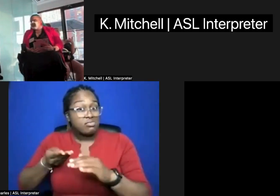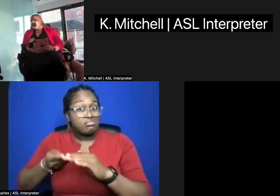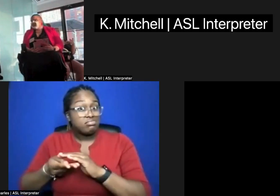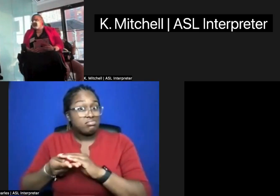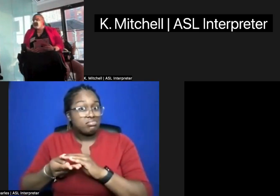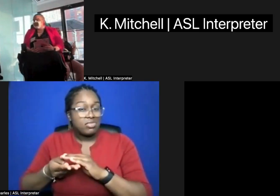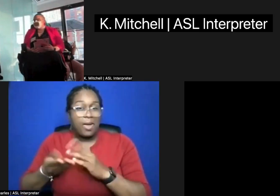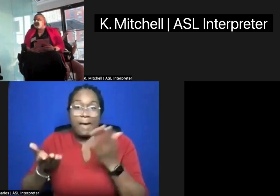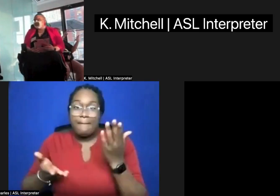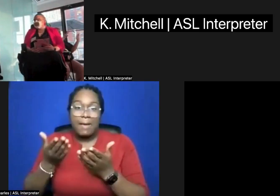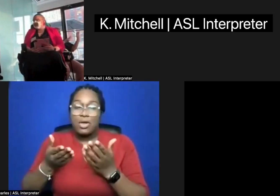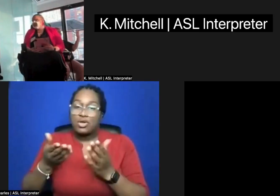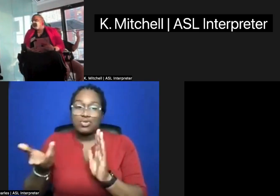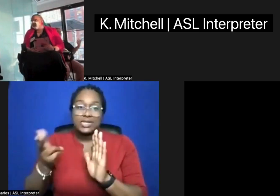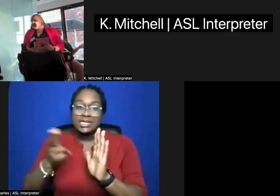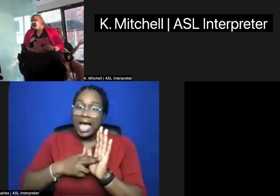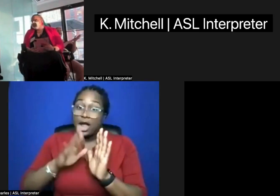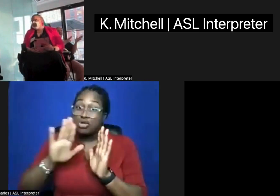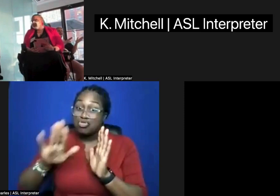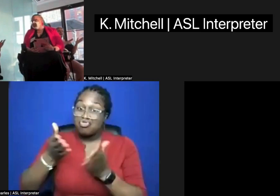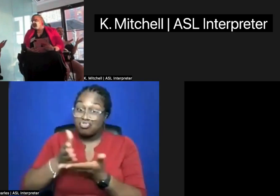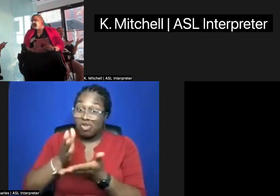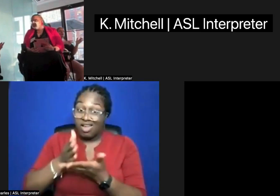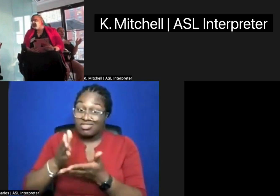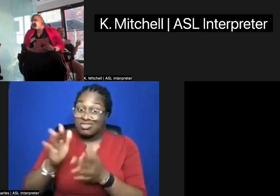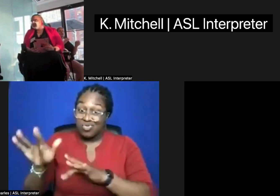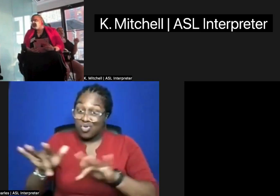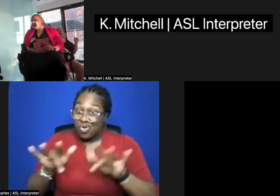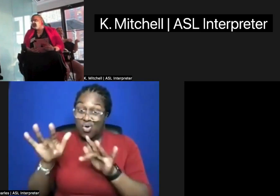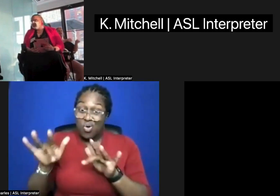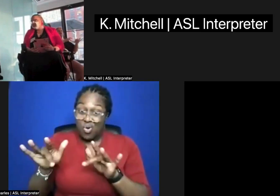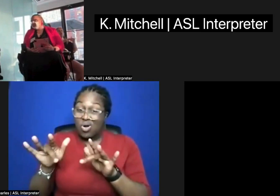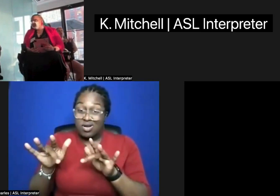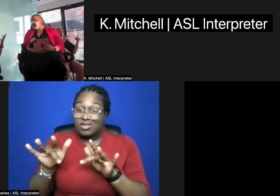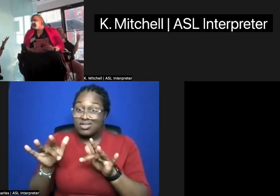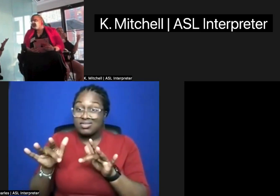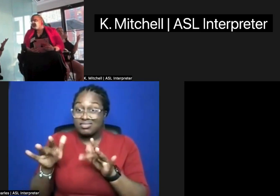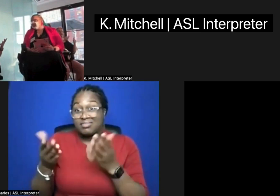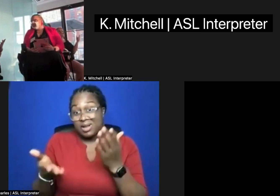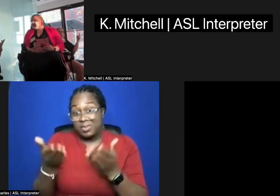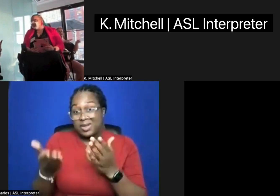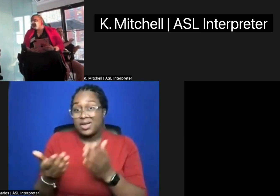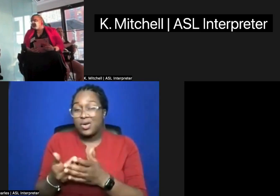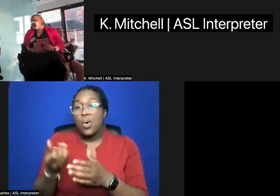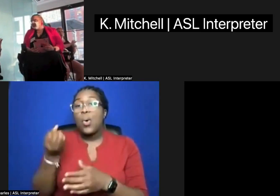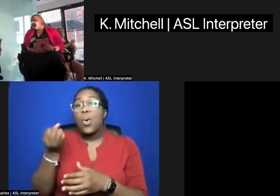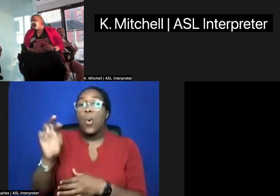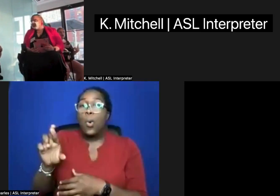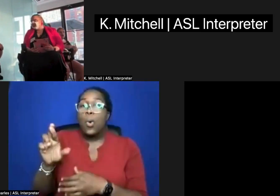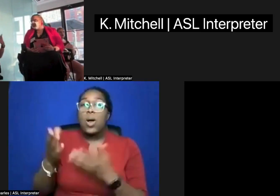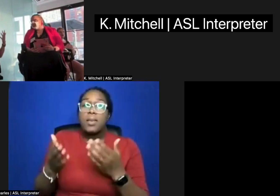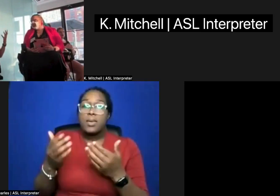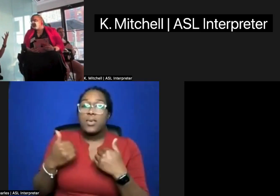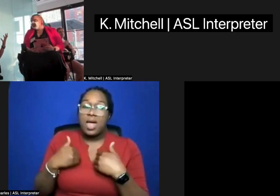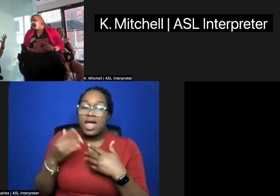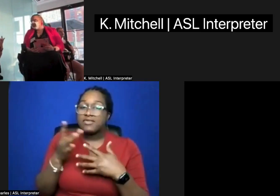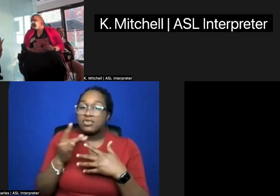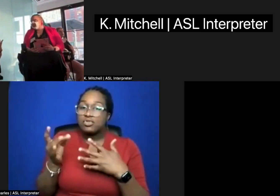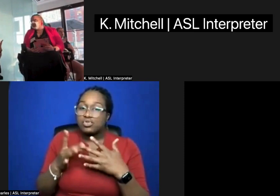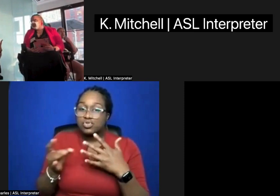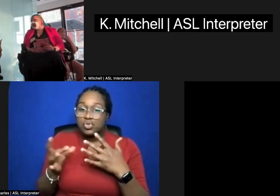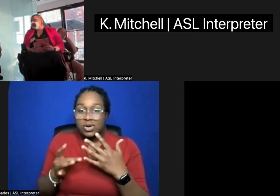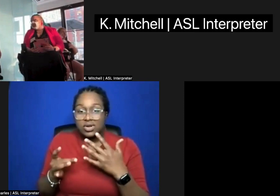your right to record anything that happens in the workplace? That could happen. Or you might have a choice of bringing your claims in court